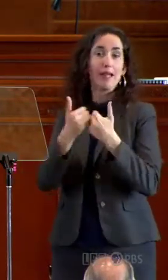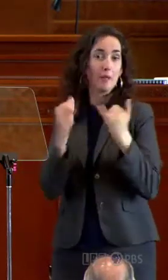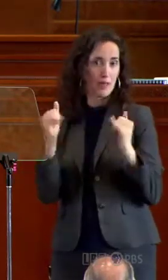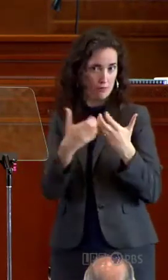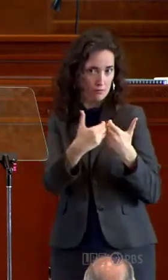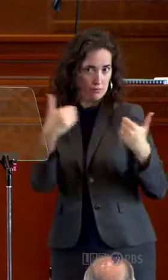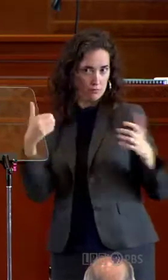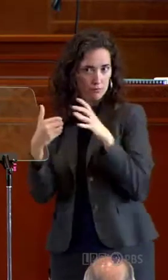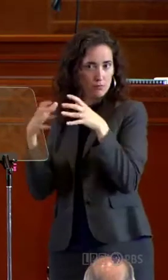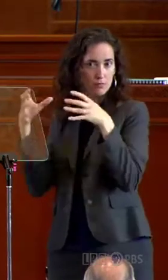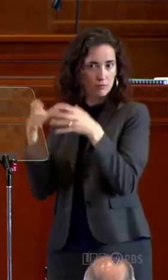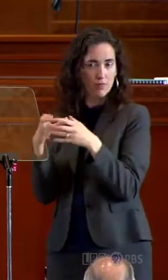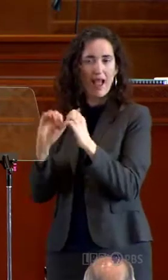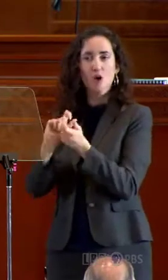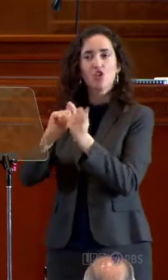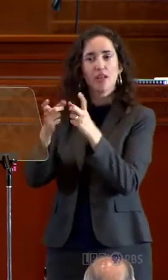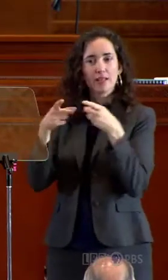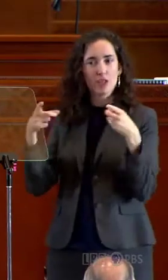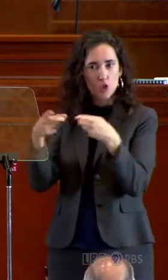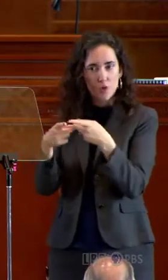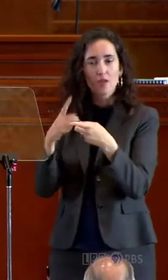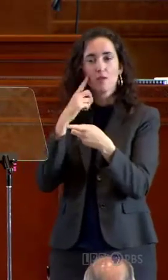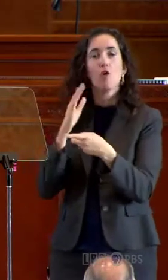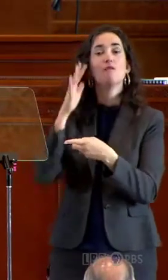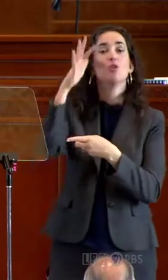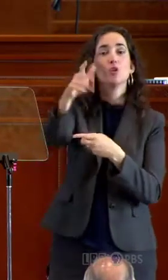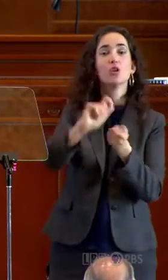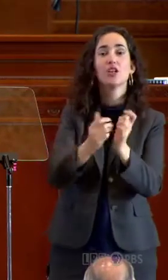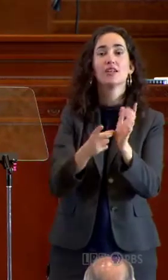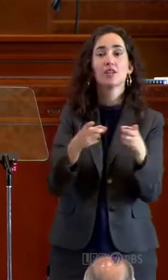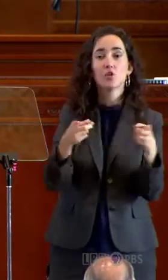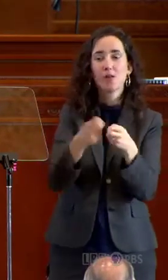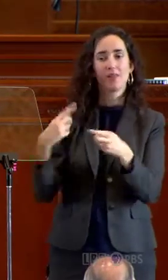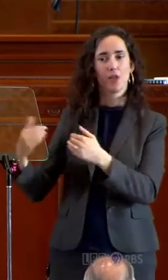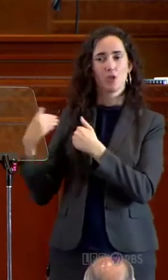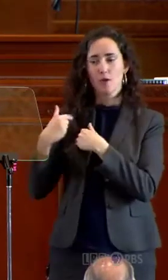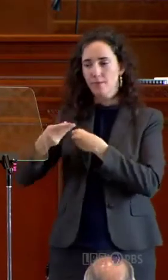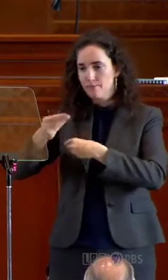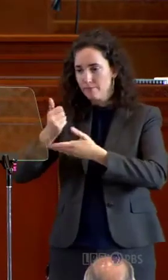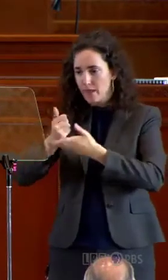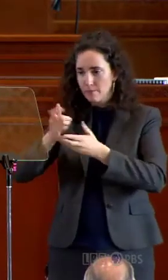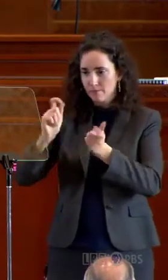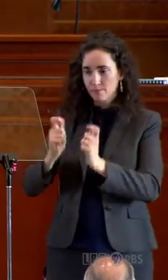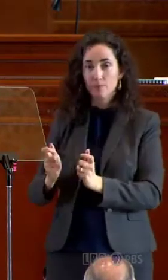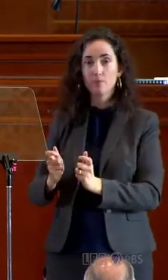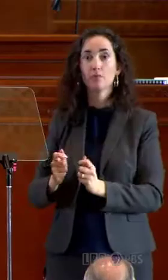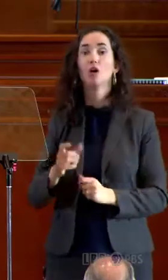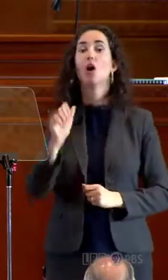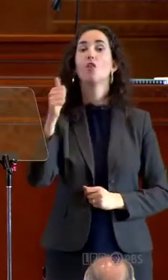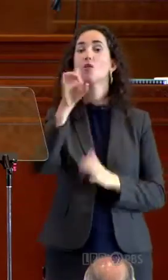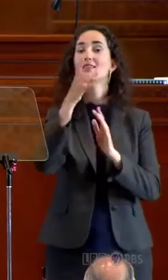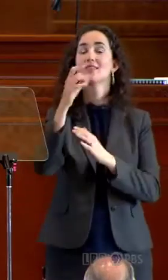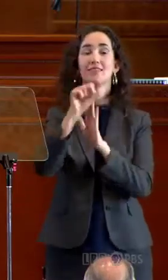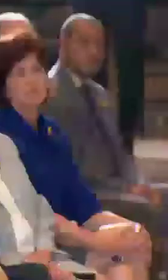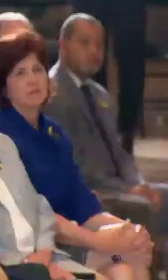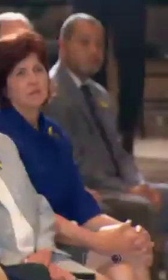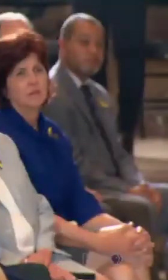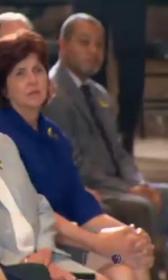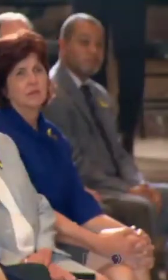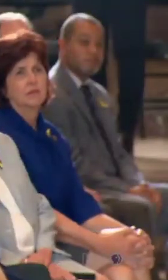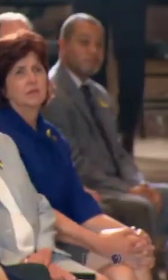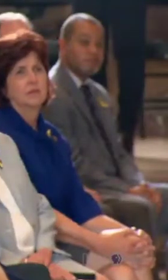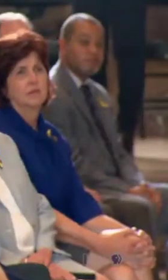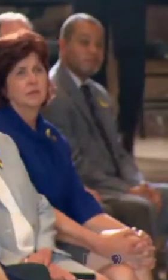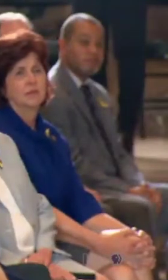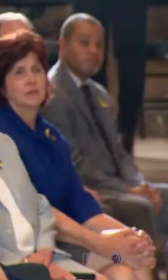the legislature in reapportionment for future redistricting. 18 other states have some type of commission, and I really